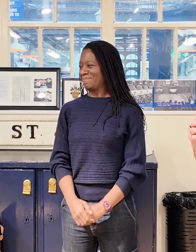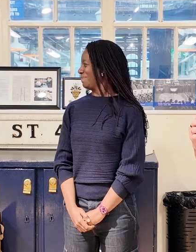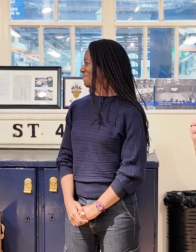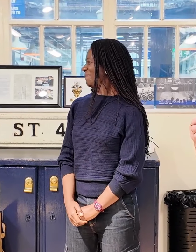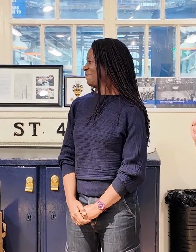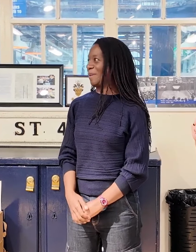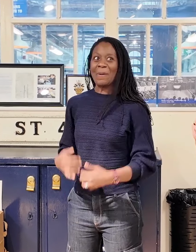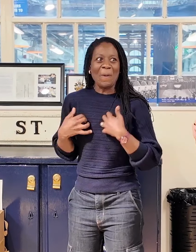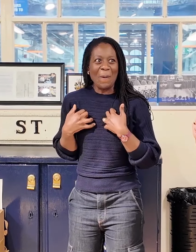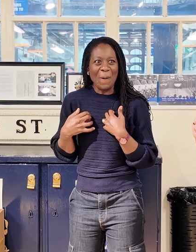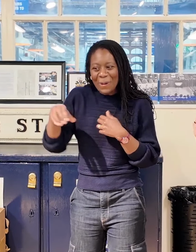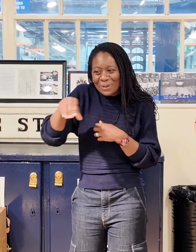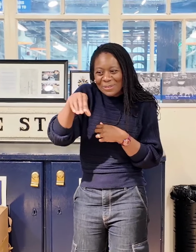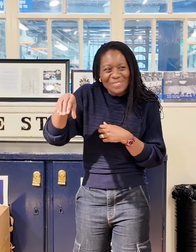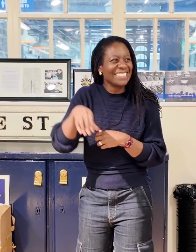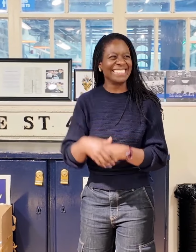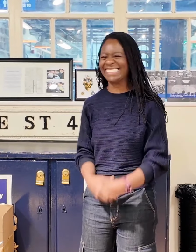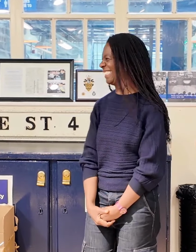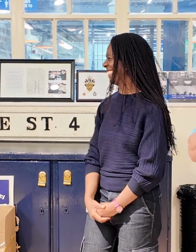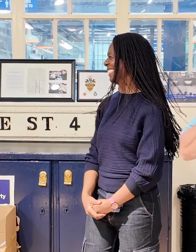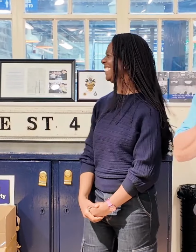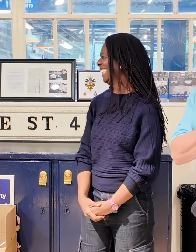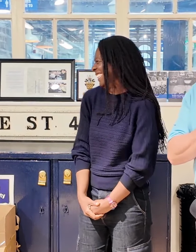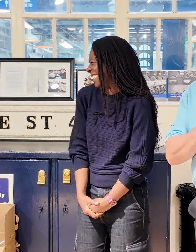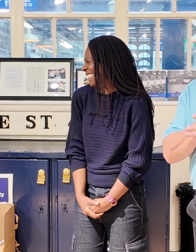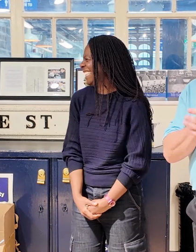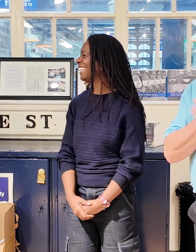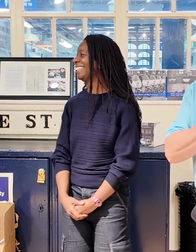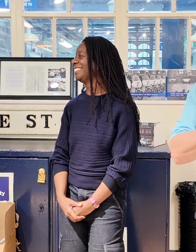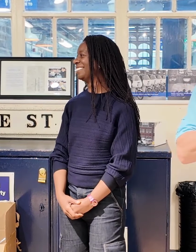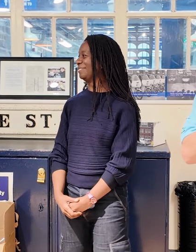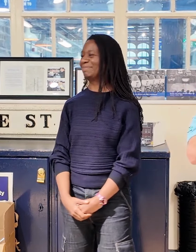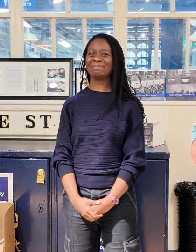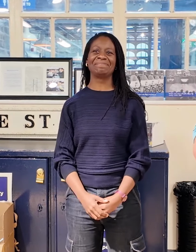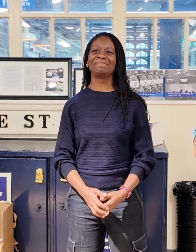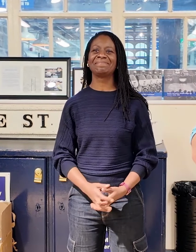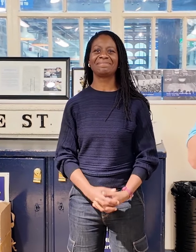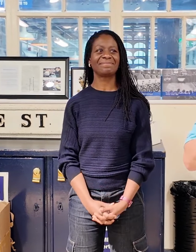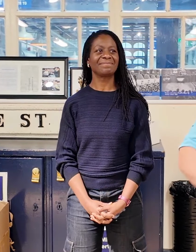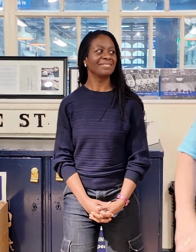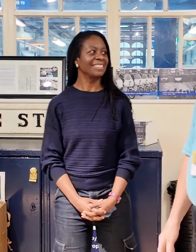penerjemahnya dari bahasa Inggris itu ke ini ya, ke BSL ya.